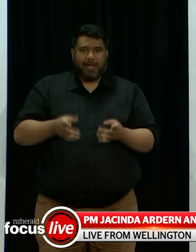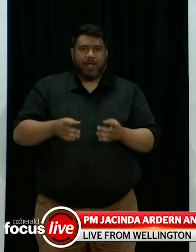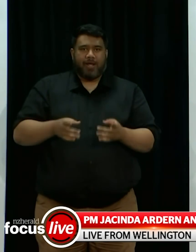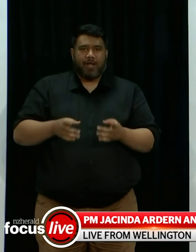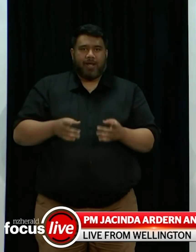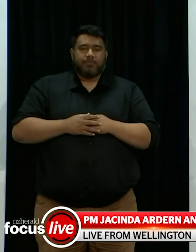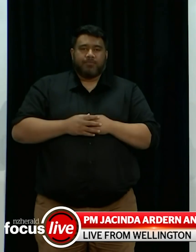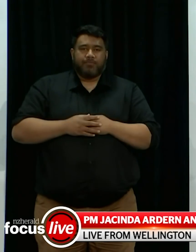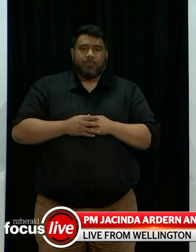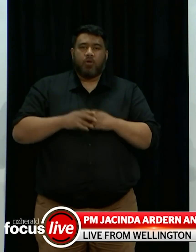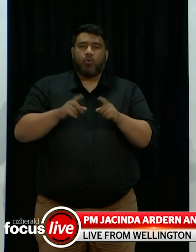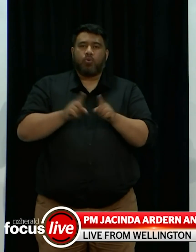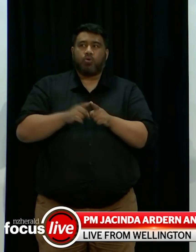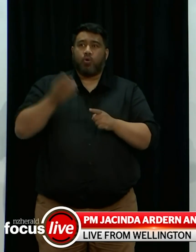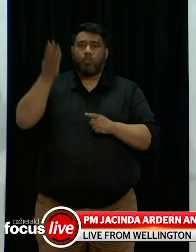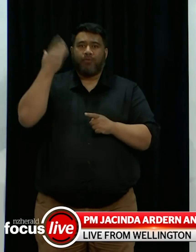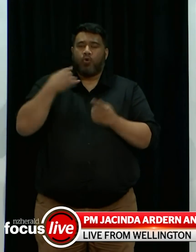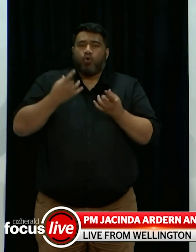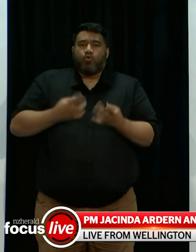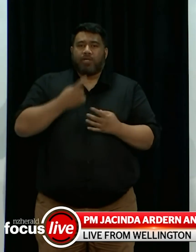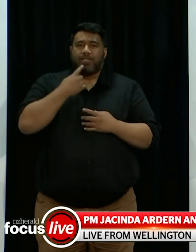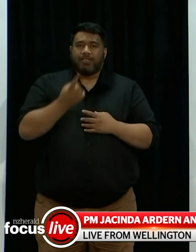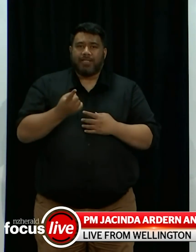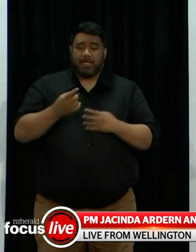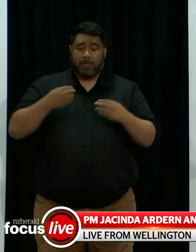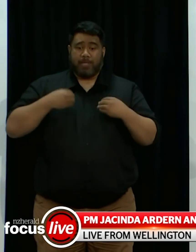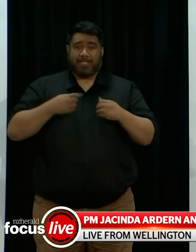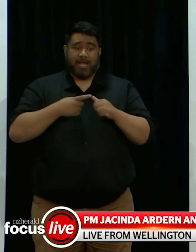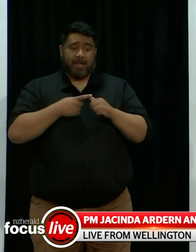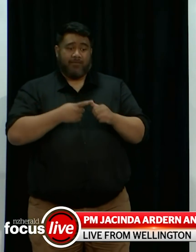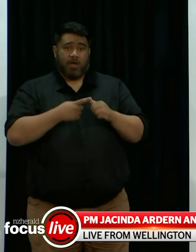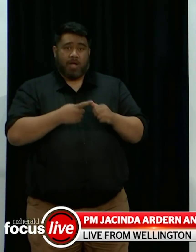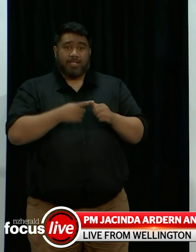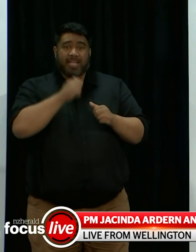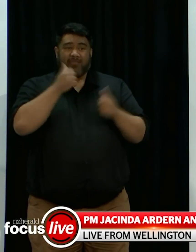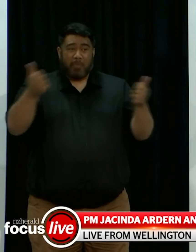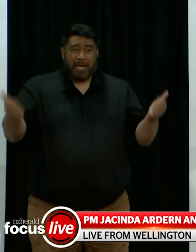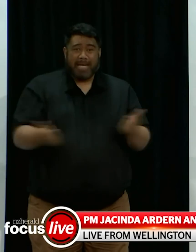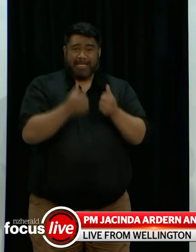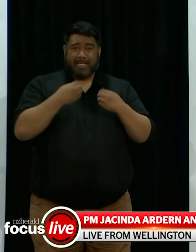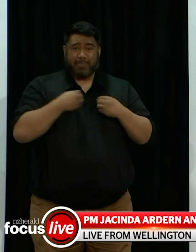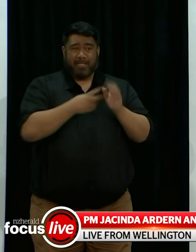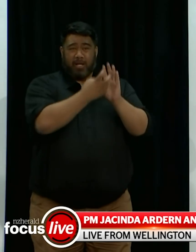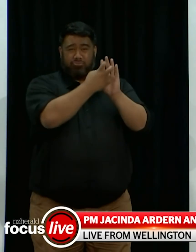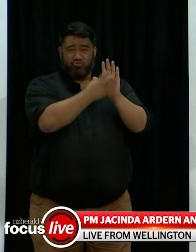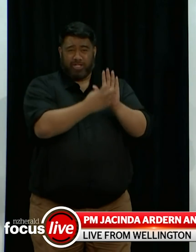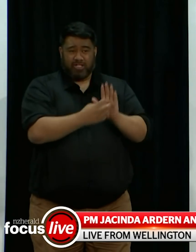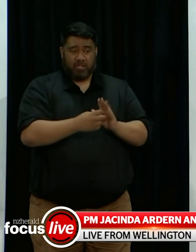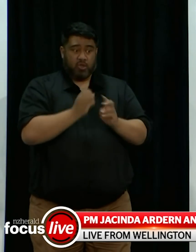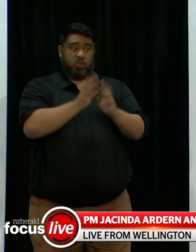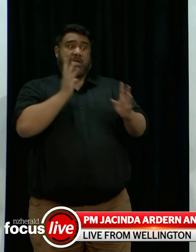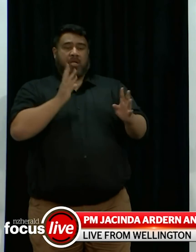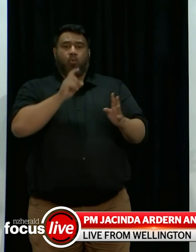as we have previously stated, if the business advice elements of this package are oversubscribed, we will look to expand it to